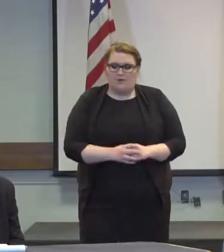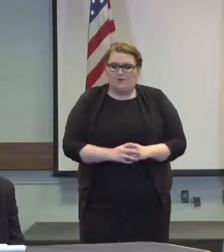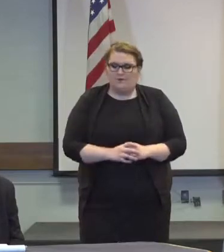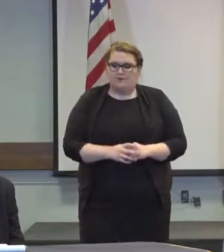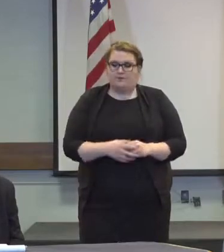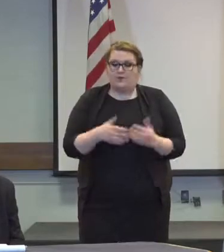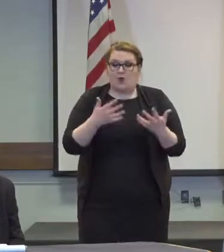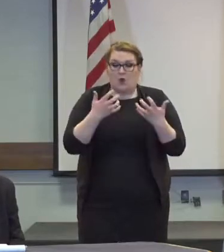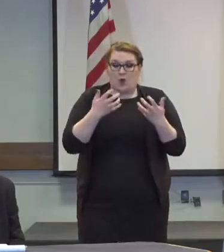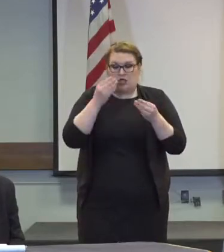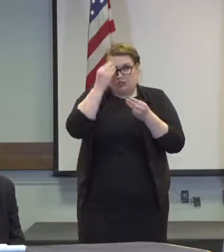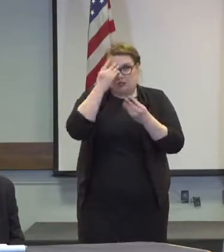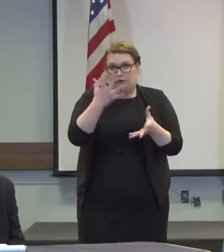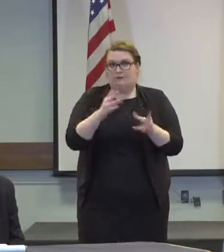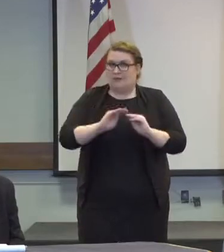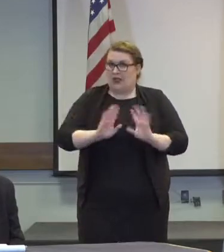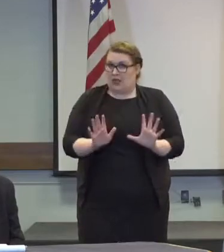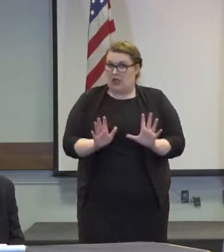it clear that